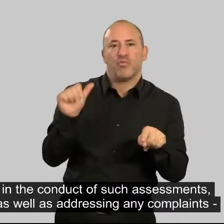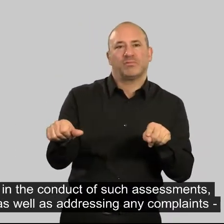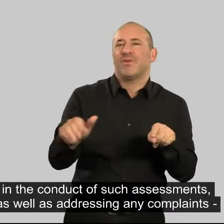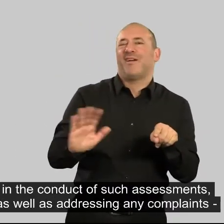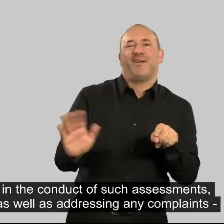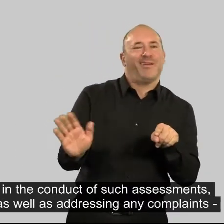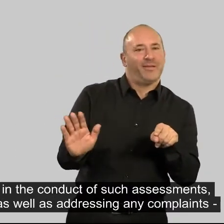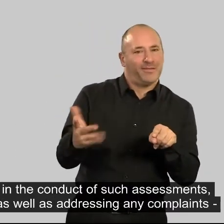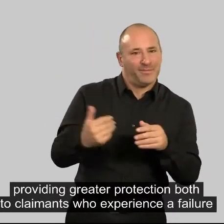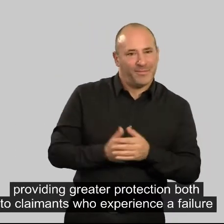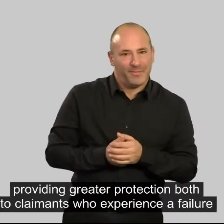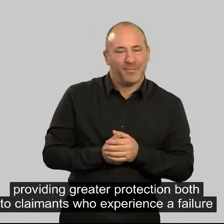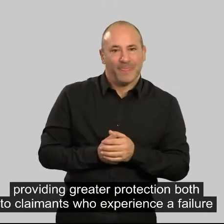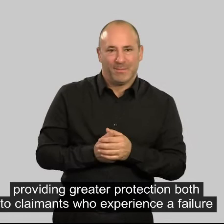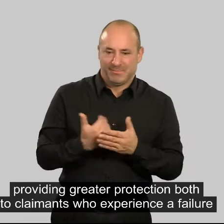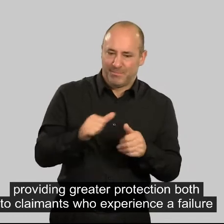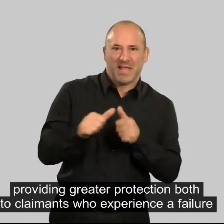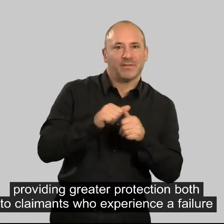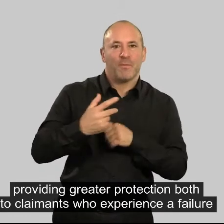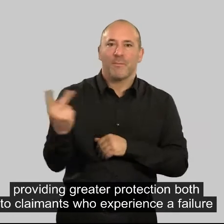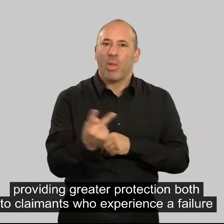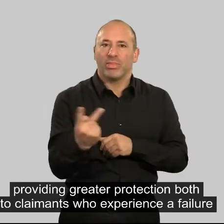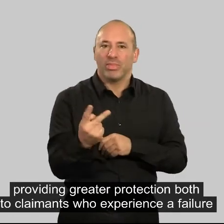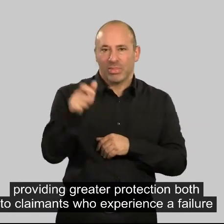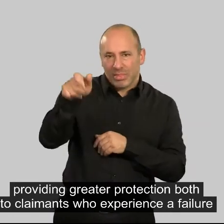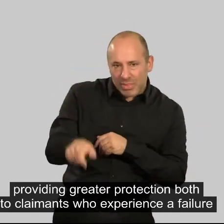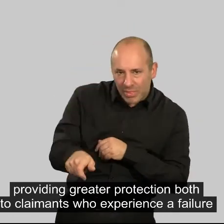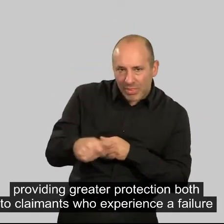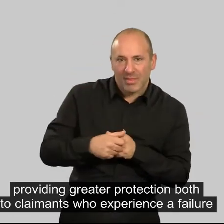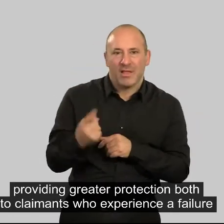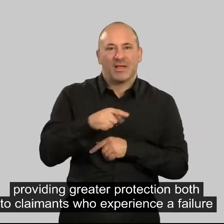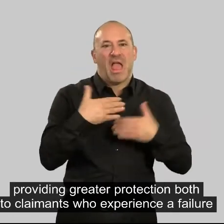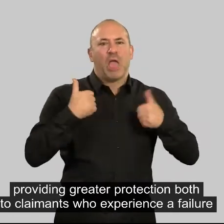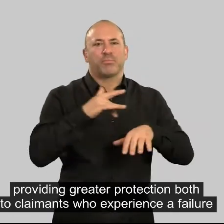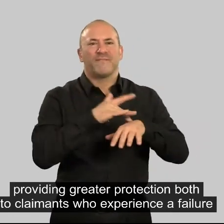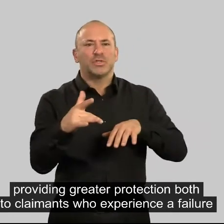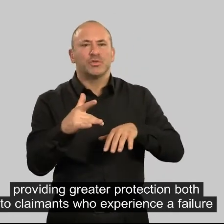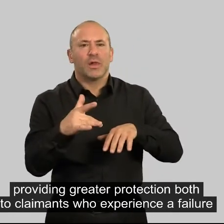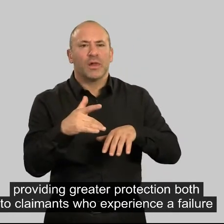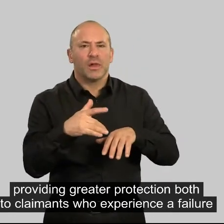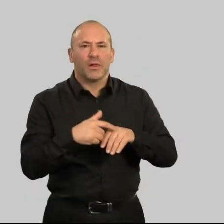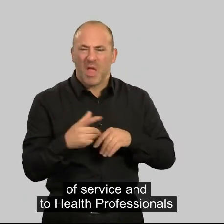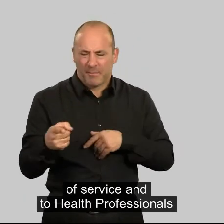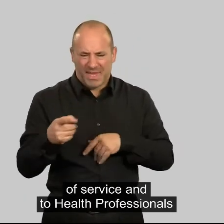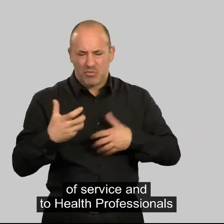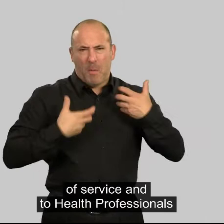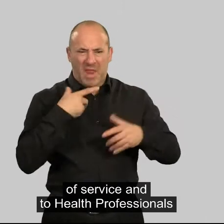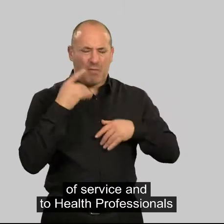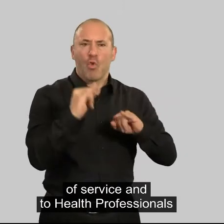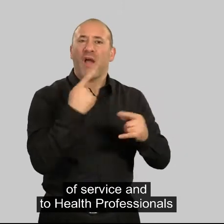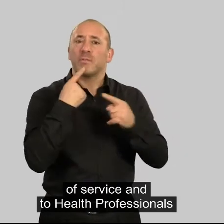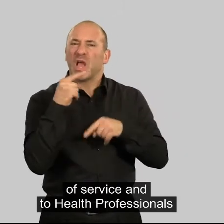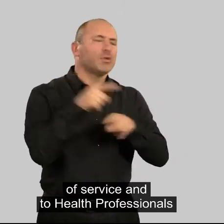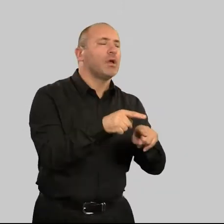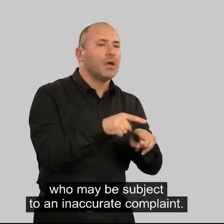well as addressing any complaints, providing greater protection both to claimants who experience a failure of